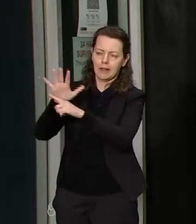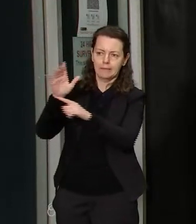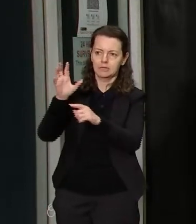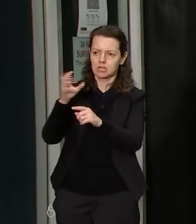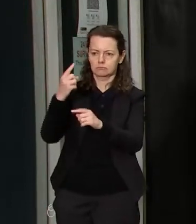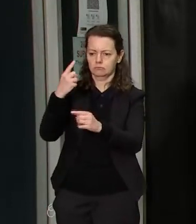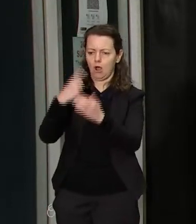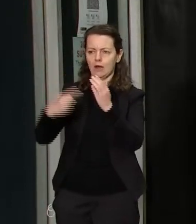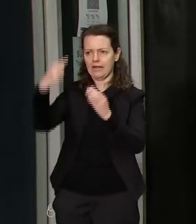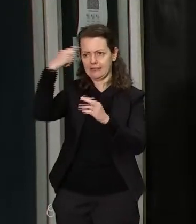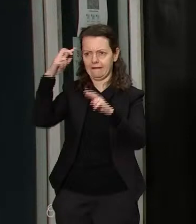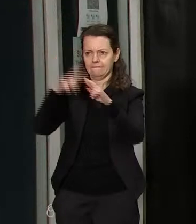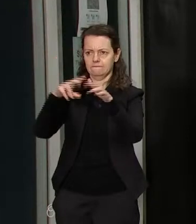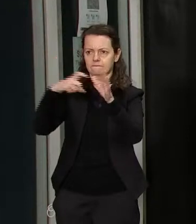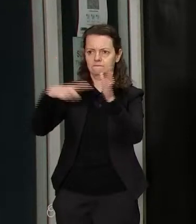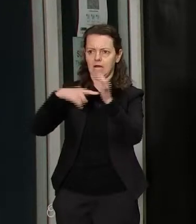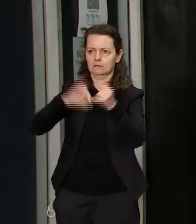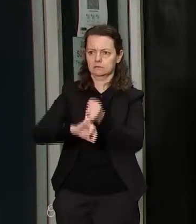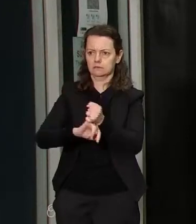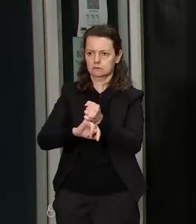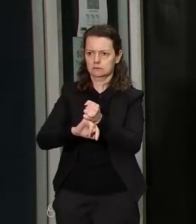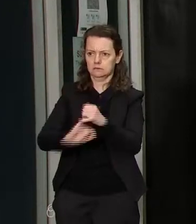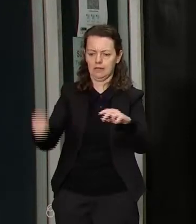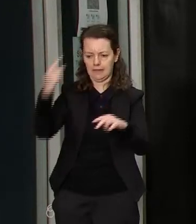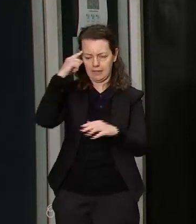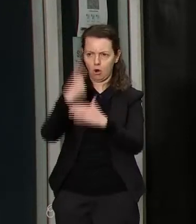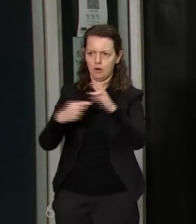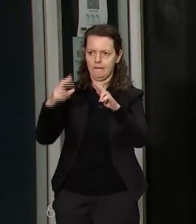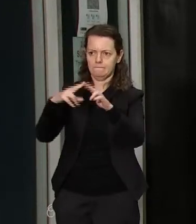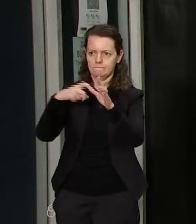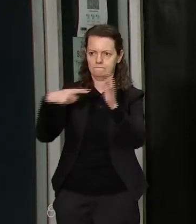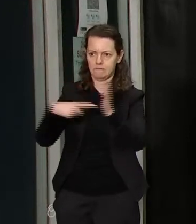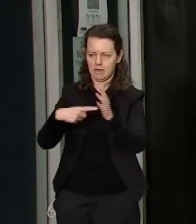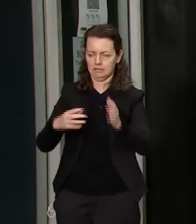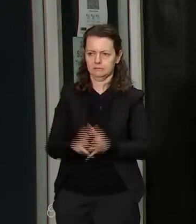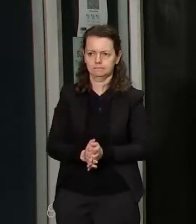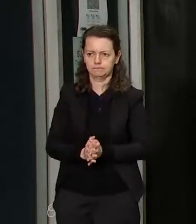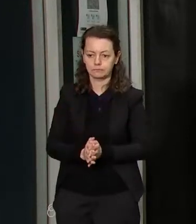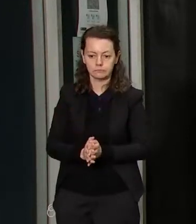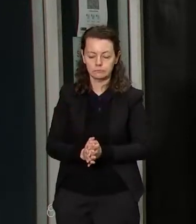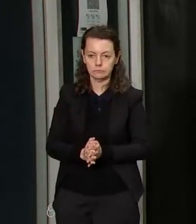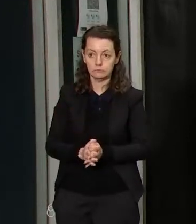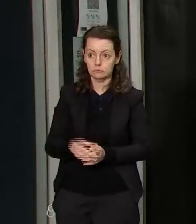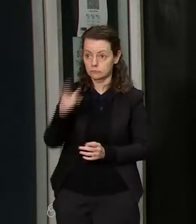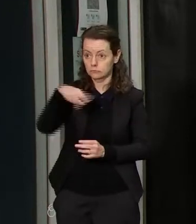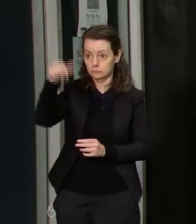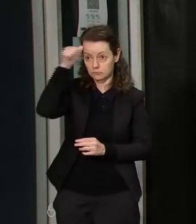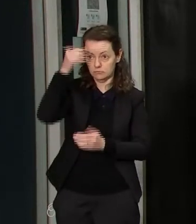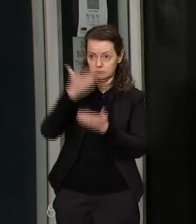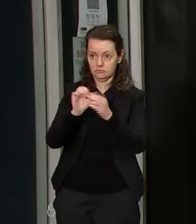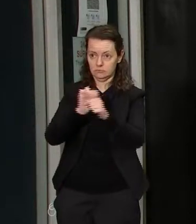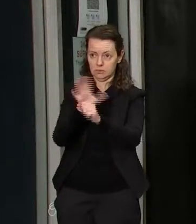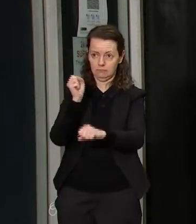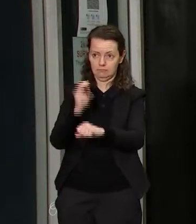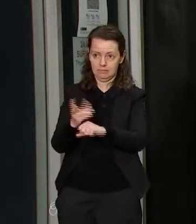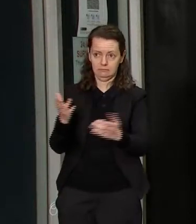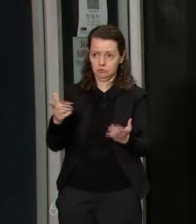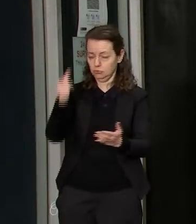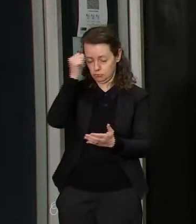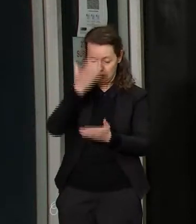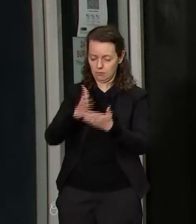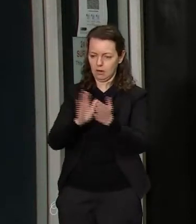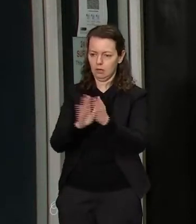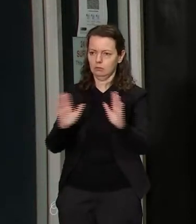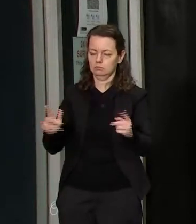the facts. Our path through this, like every other place in the world with this global pandemic, our path through